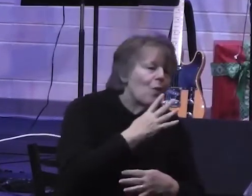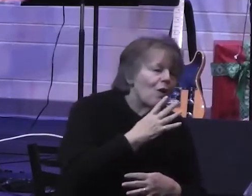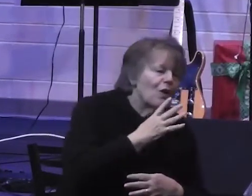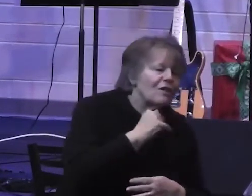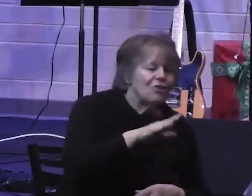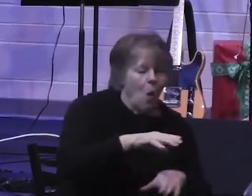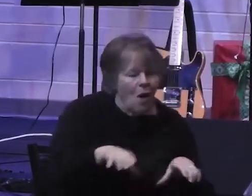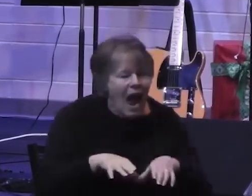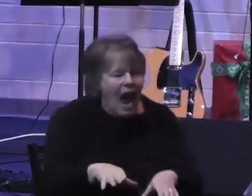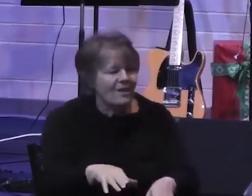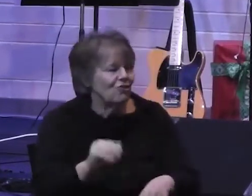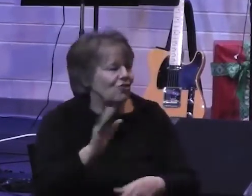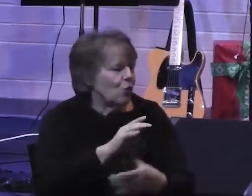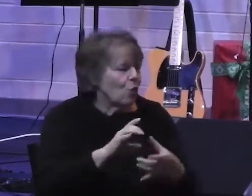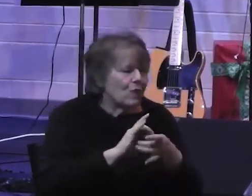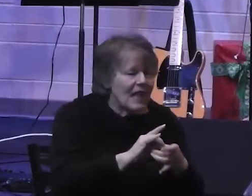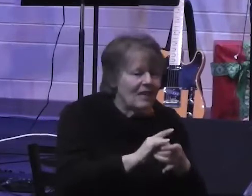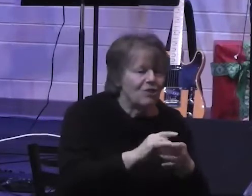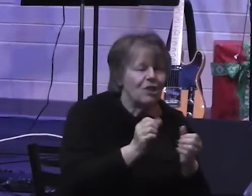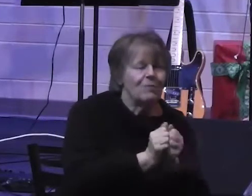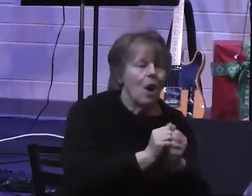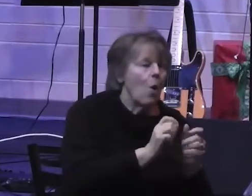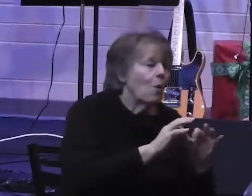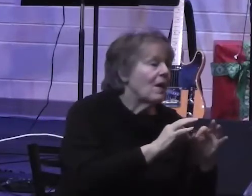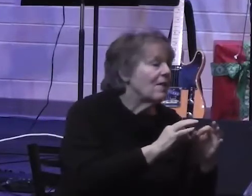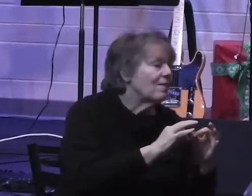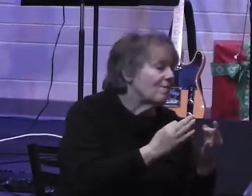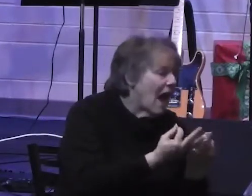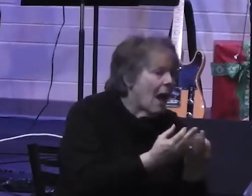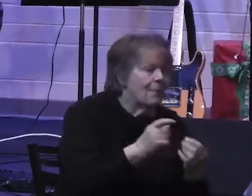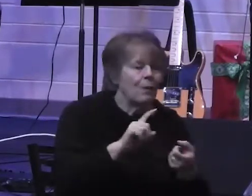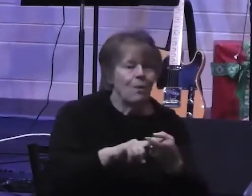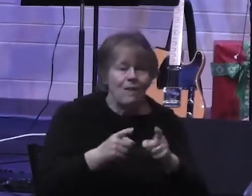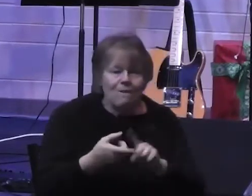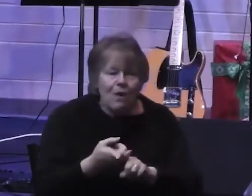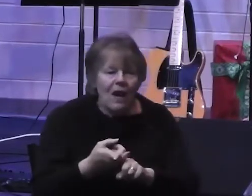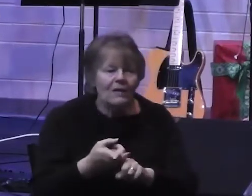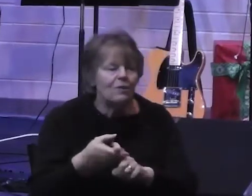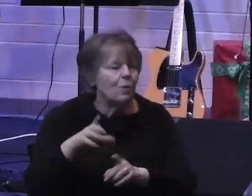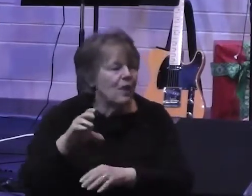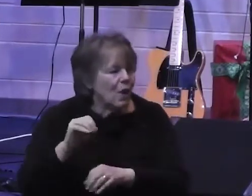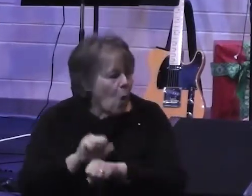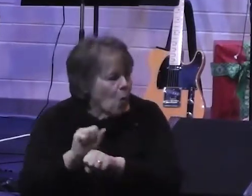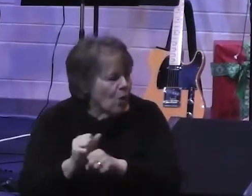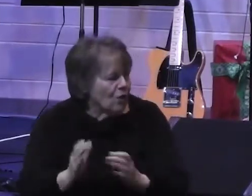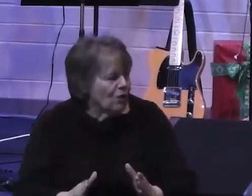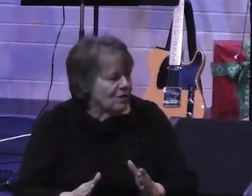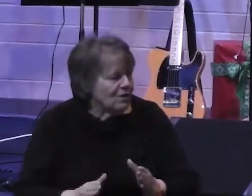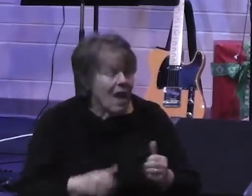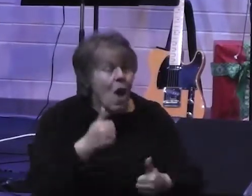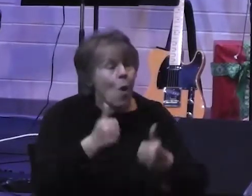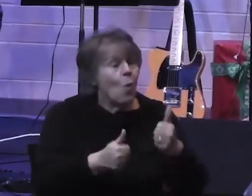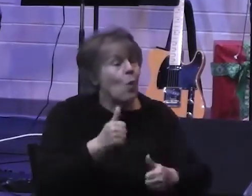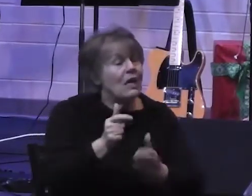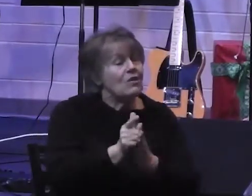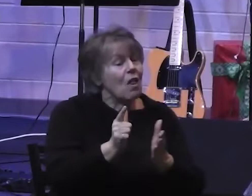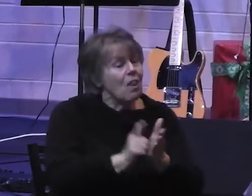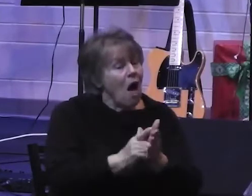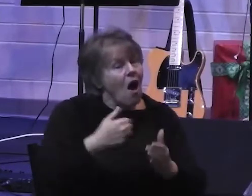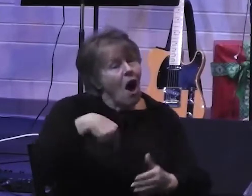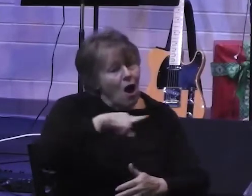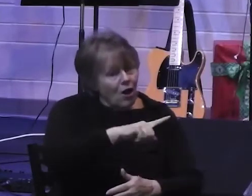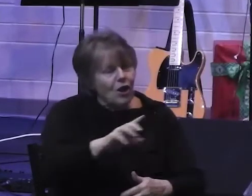your relationships with friends, with family, at work, what law are you living